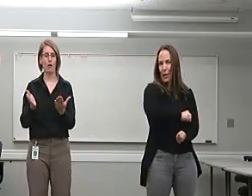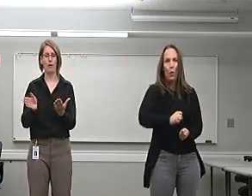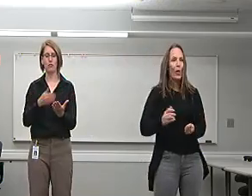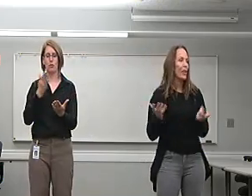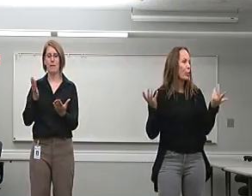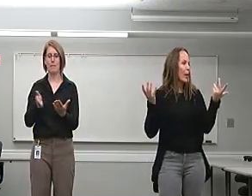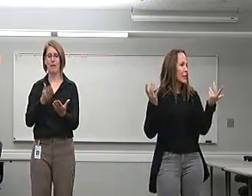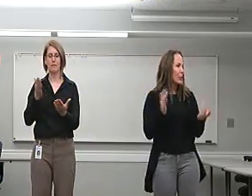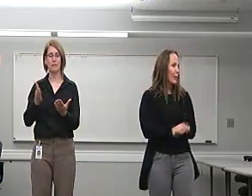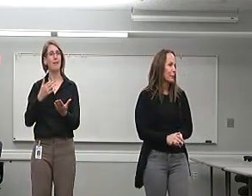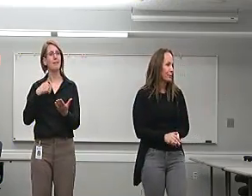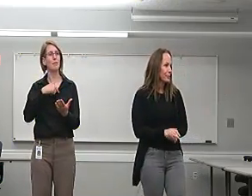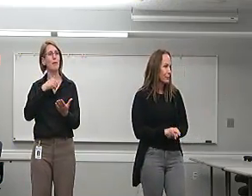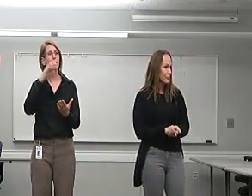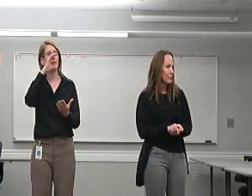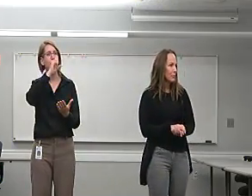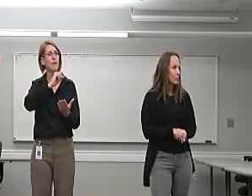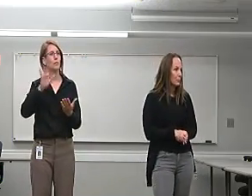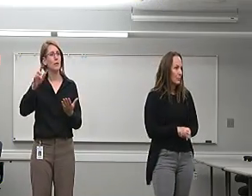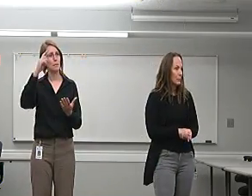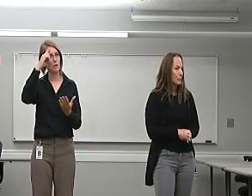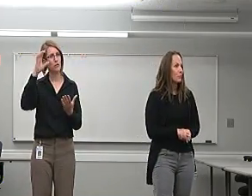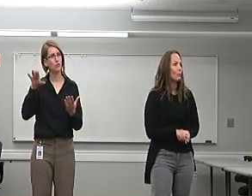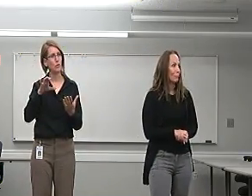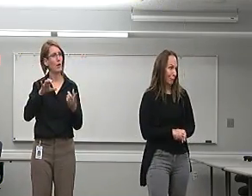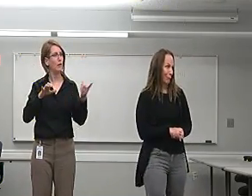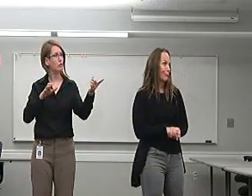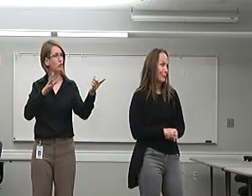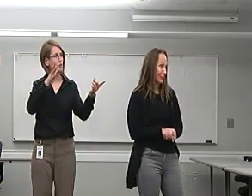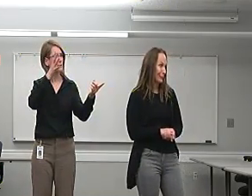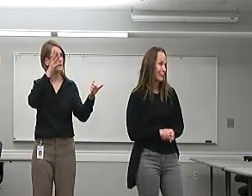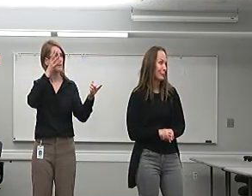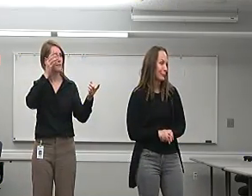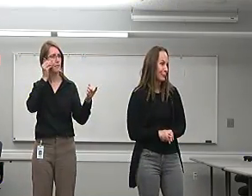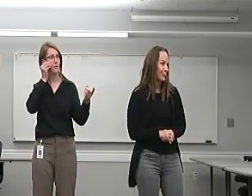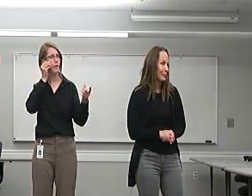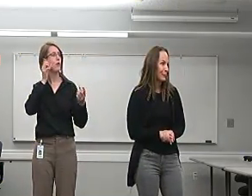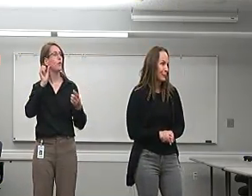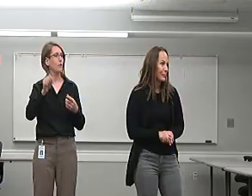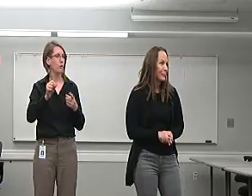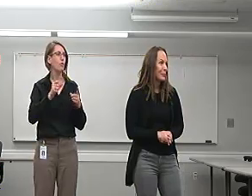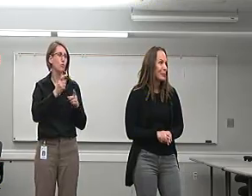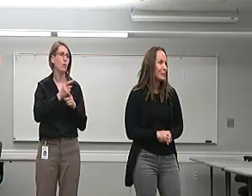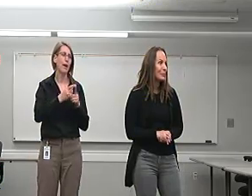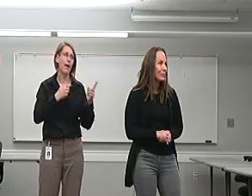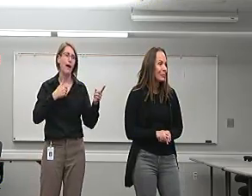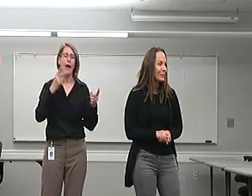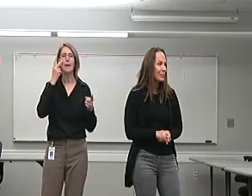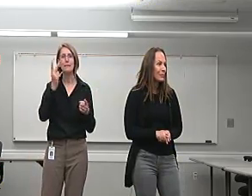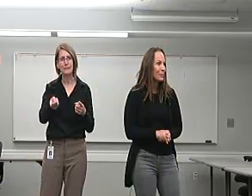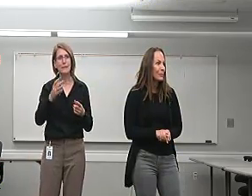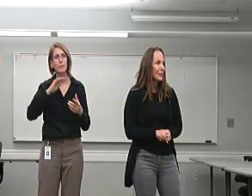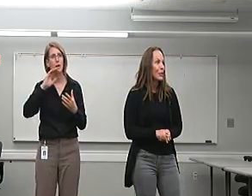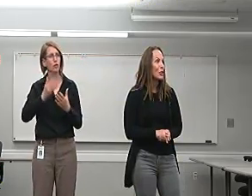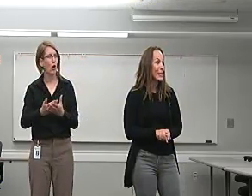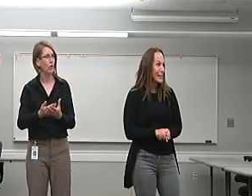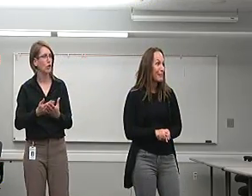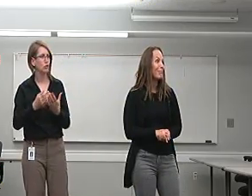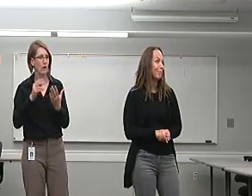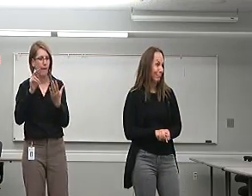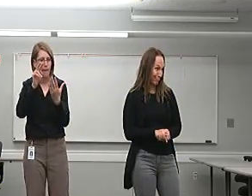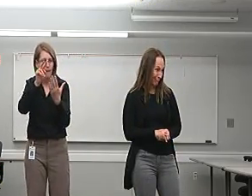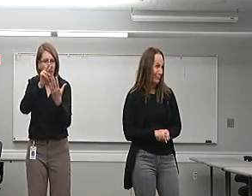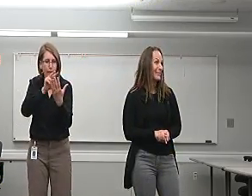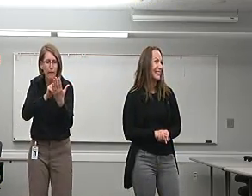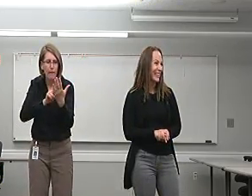doing. She's taking in, like, there's like times that I saw her and she's just like, She's at the